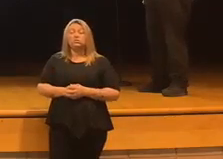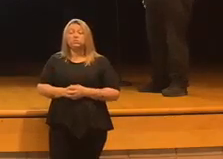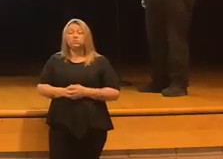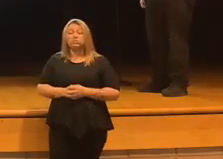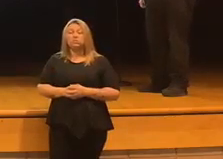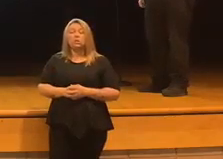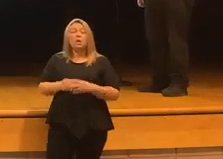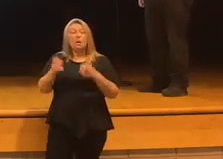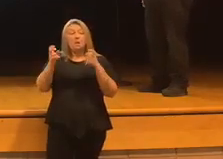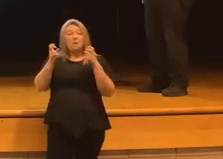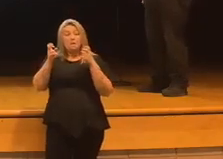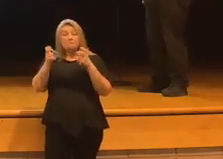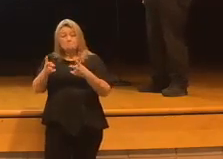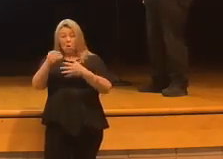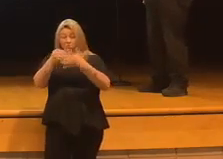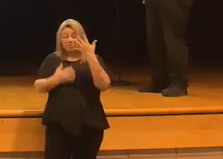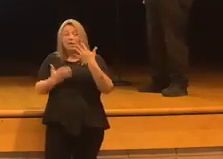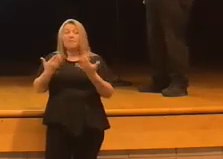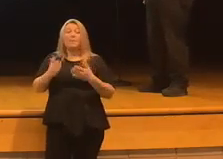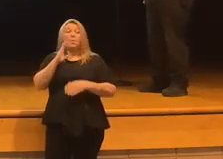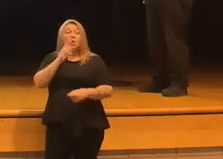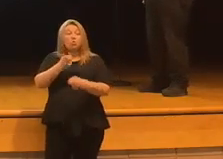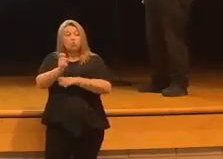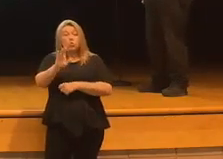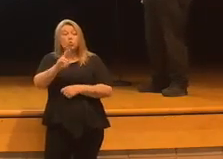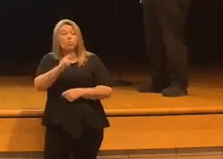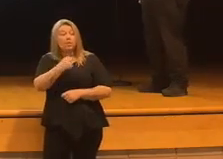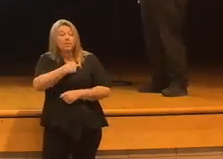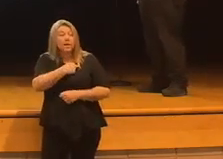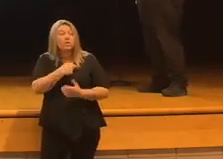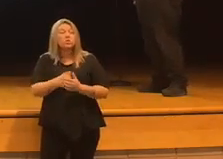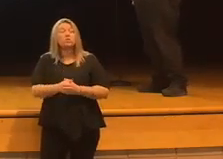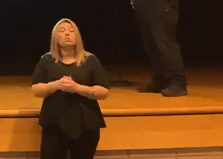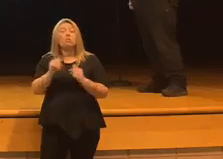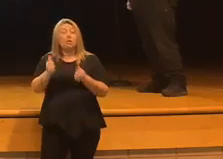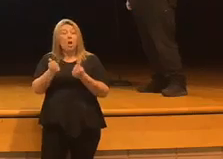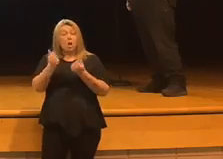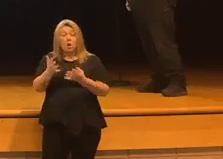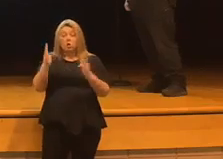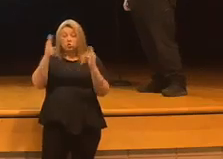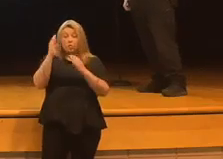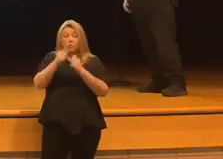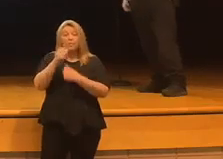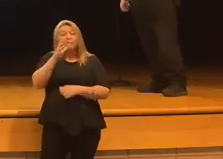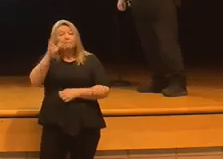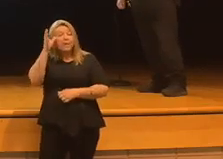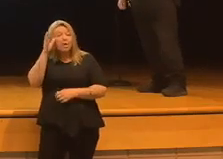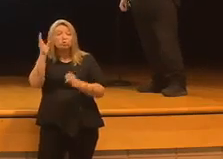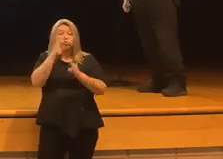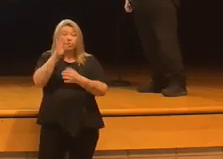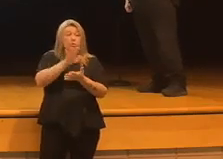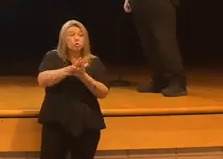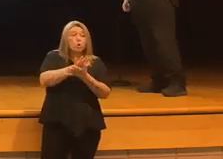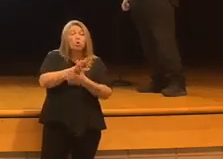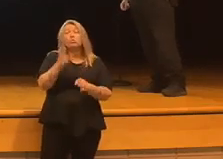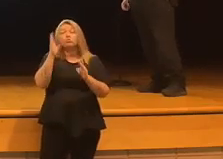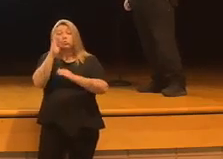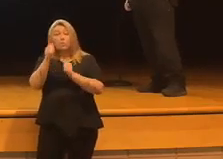they may ruin your reputation, get you in trouble with your parents, school, or the law,